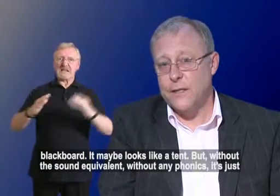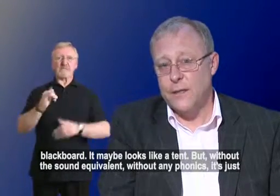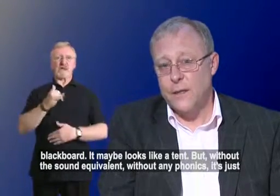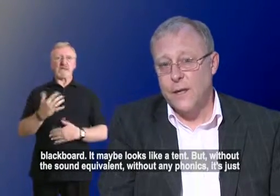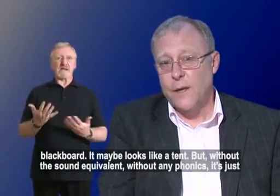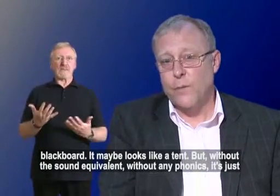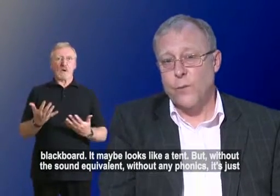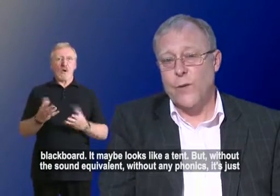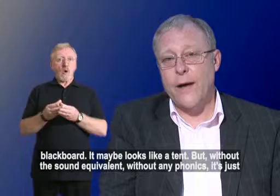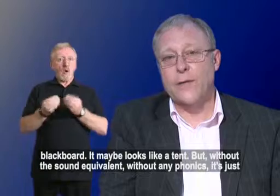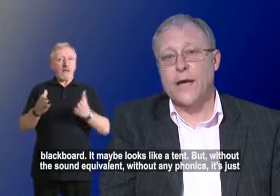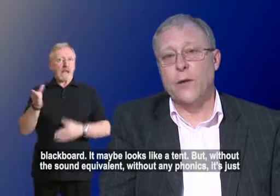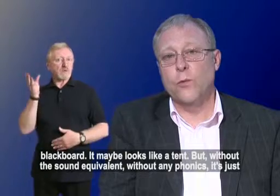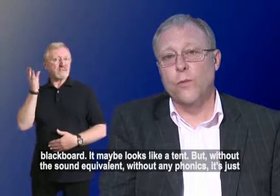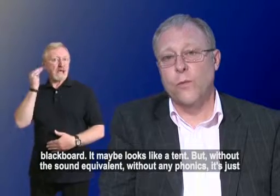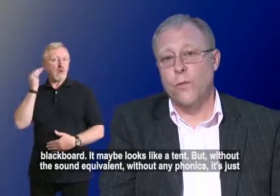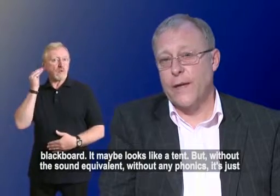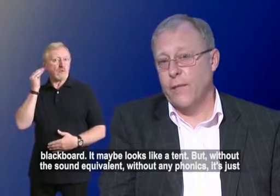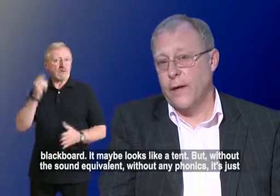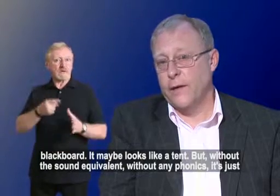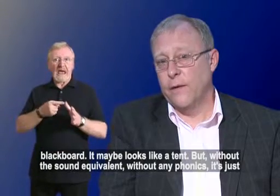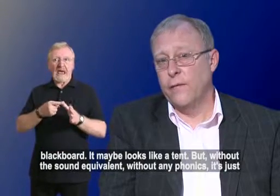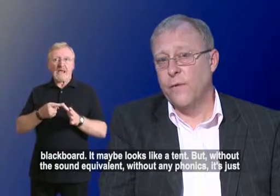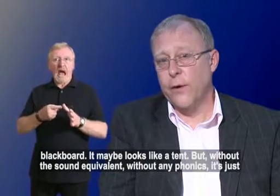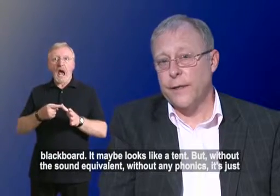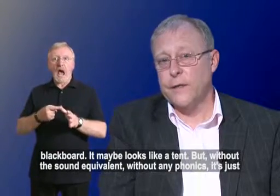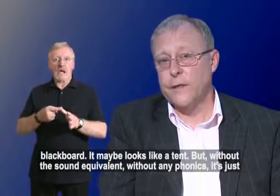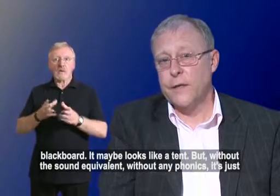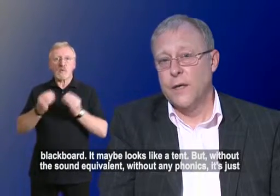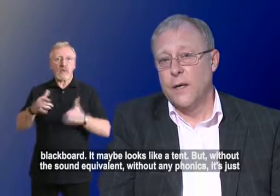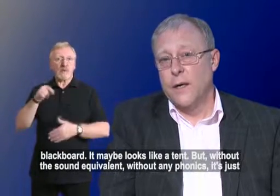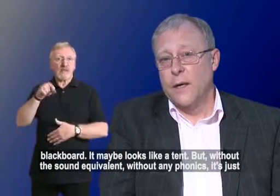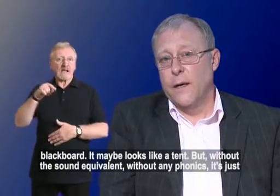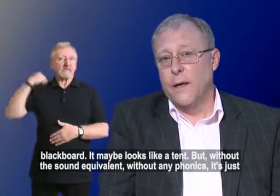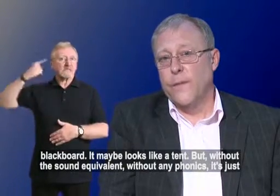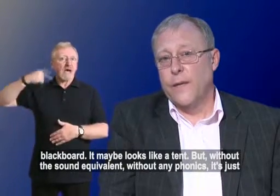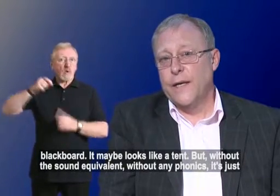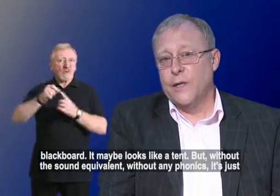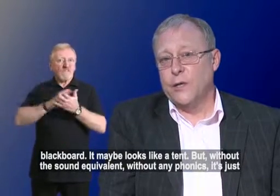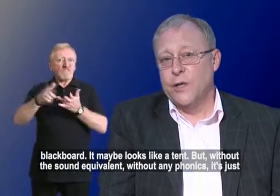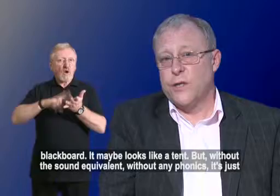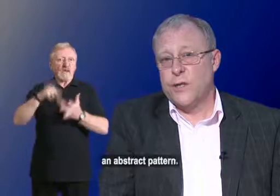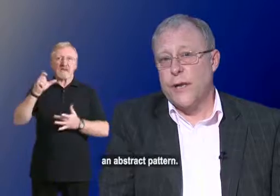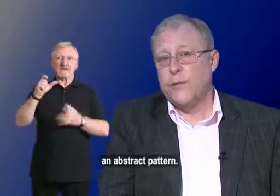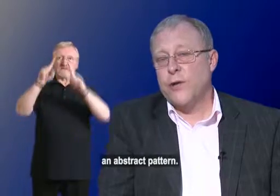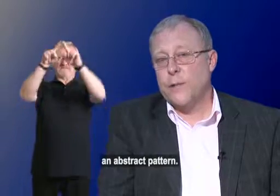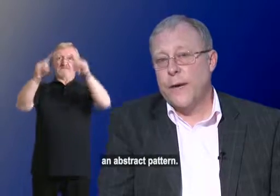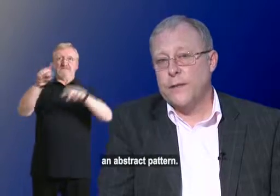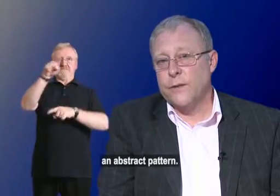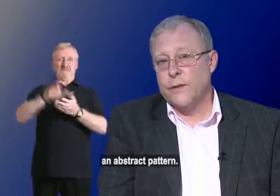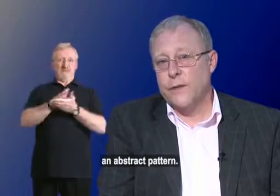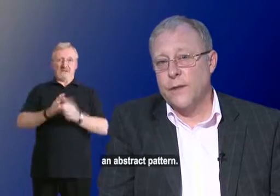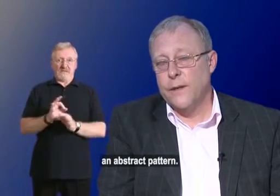like a tent, but without the sound equivalent, without any phonics, it's just an